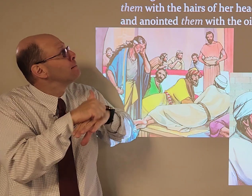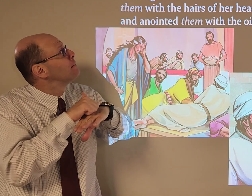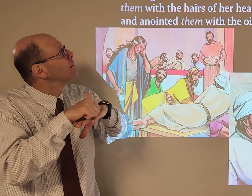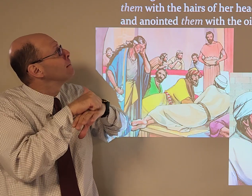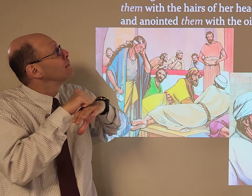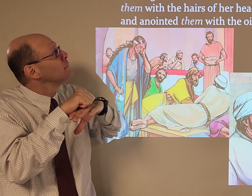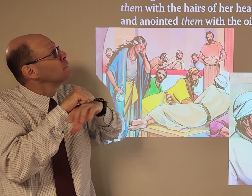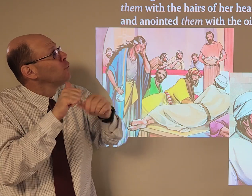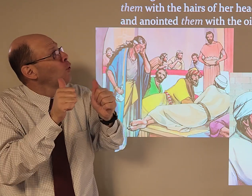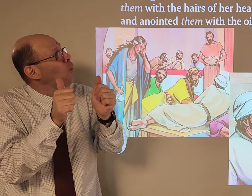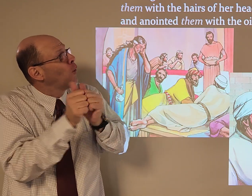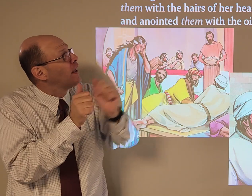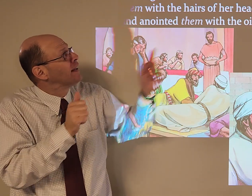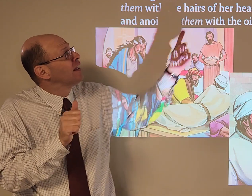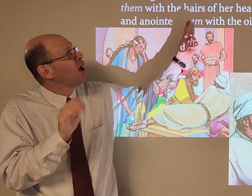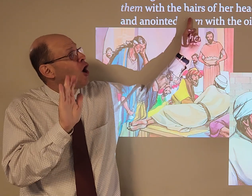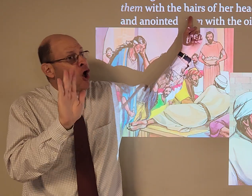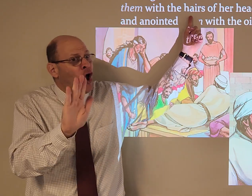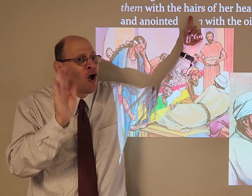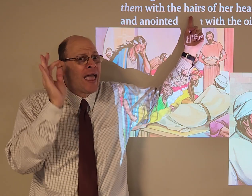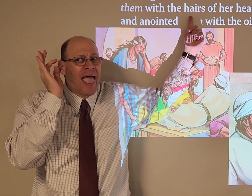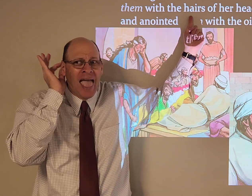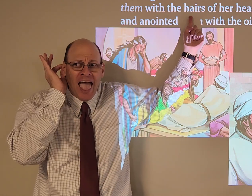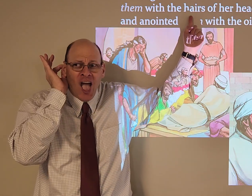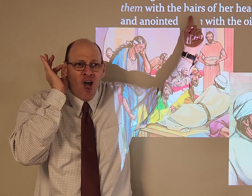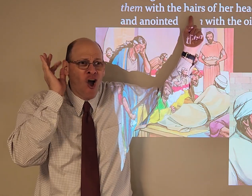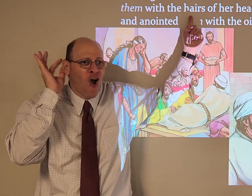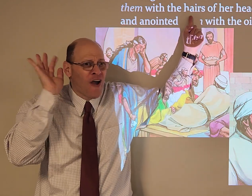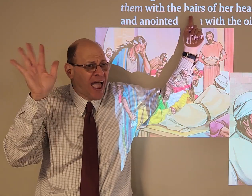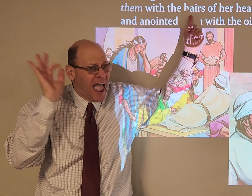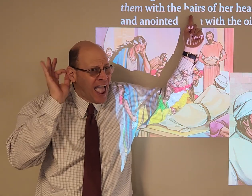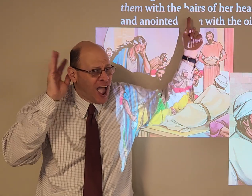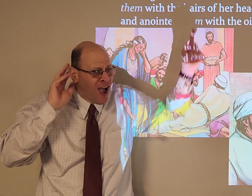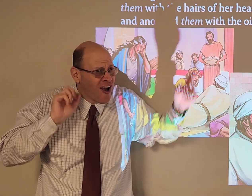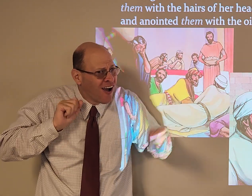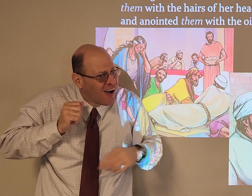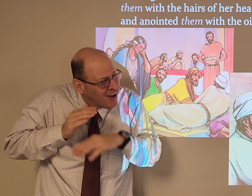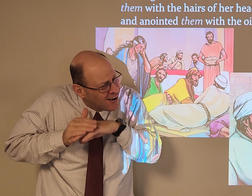tears, and did wipe them with the hair of her head,